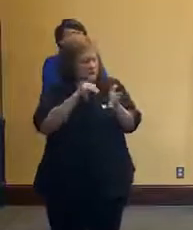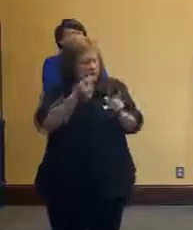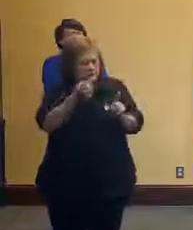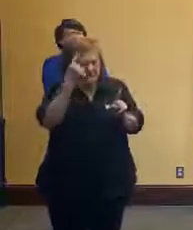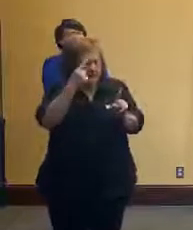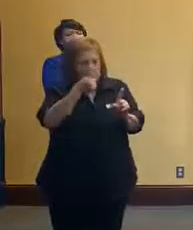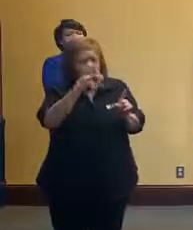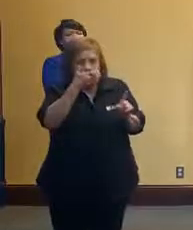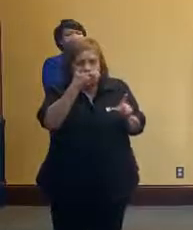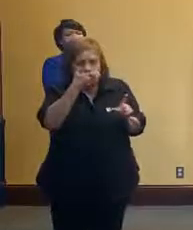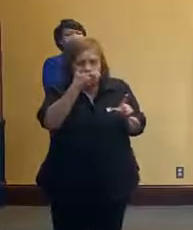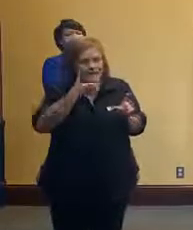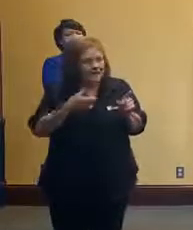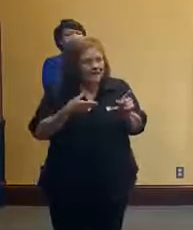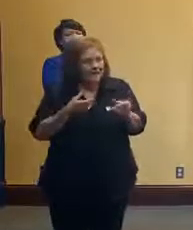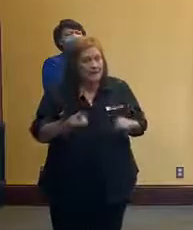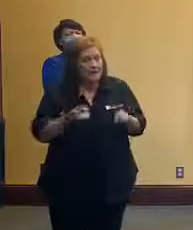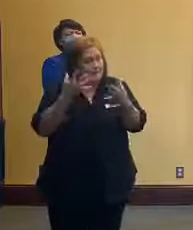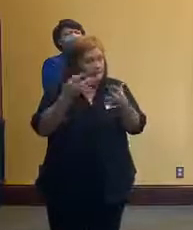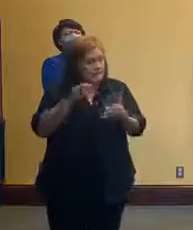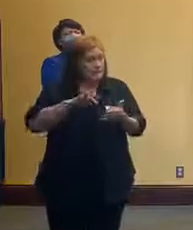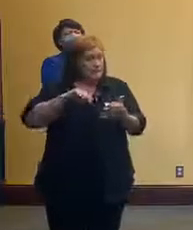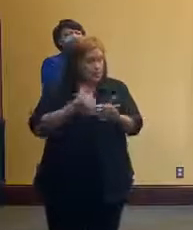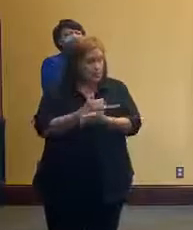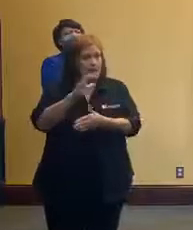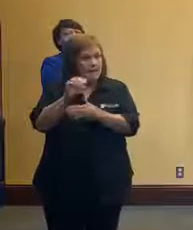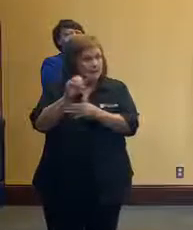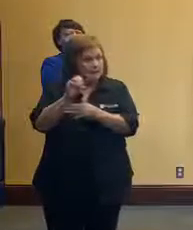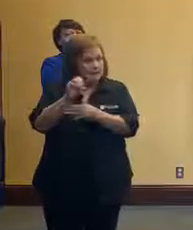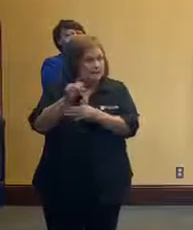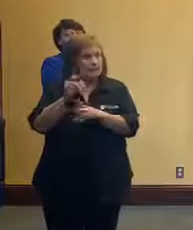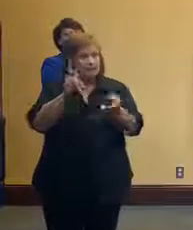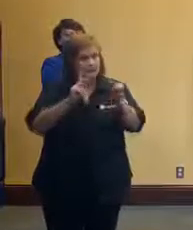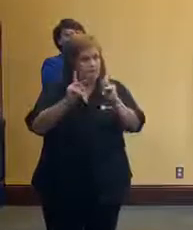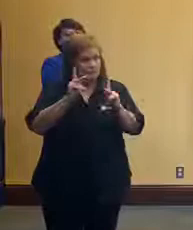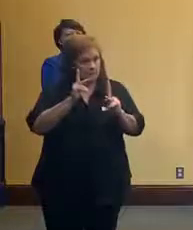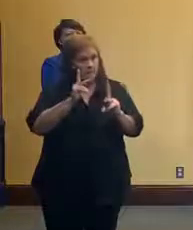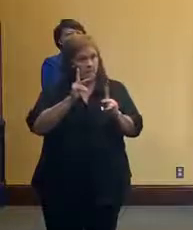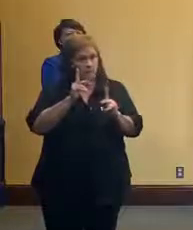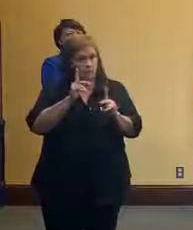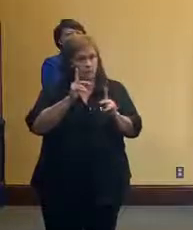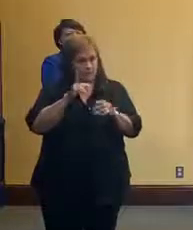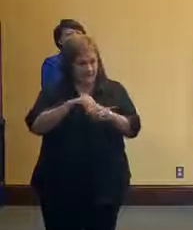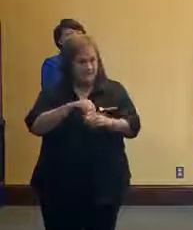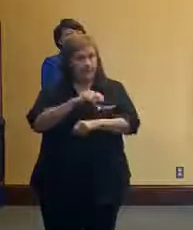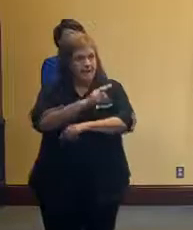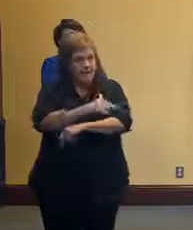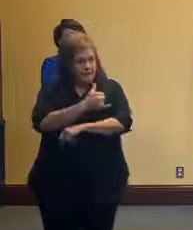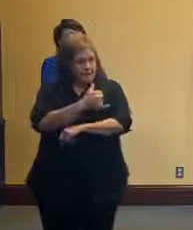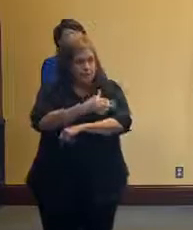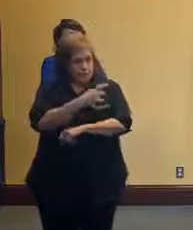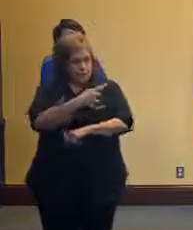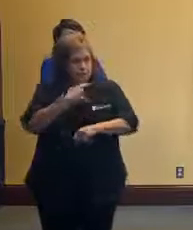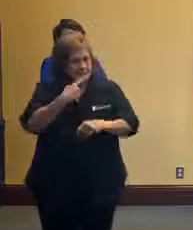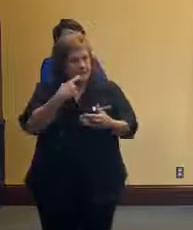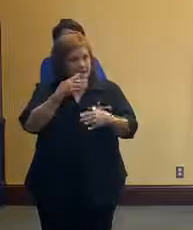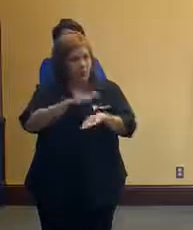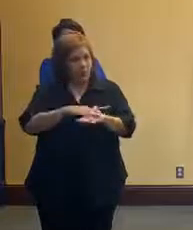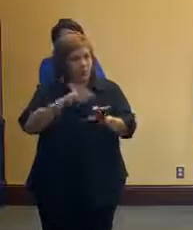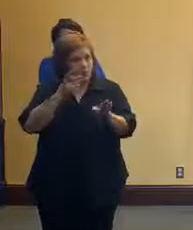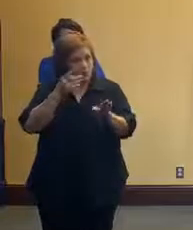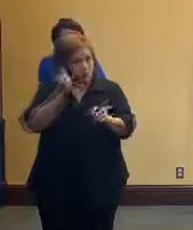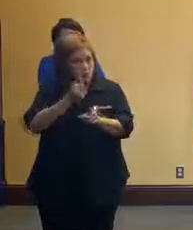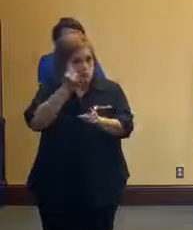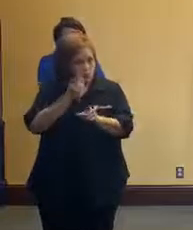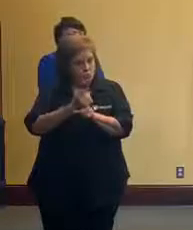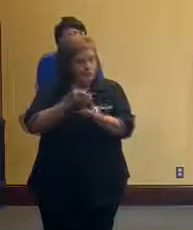again. With the amount of new cases, those seeking care for coronavirus, and hospital space, would you say that we're on the right path for